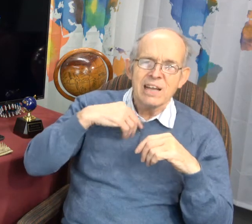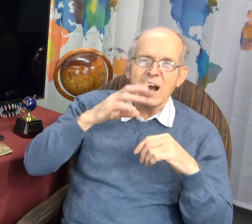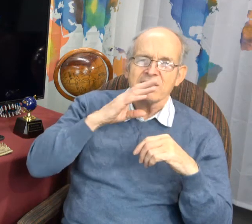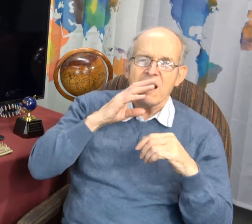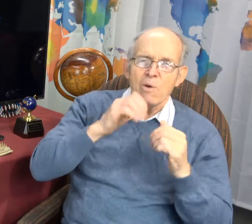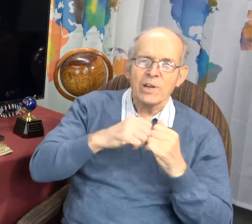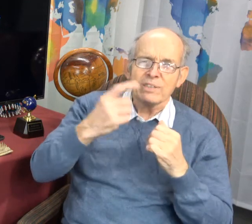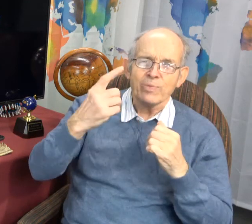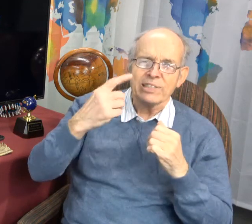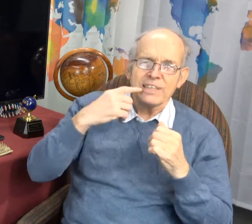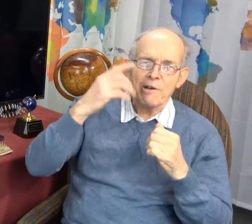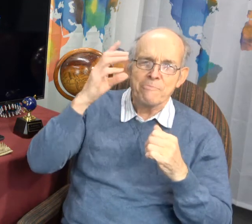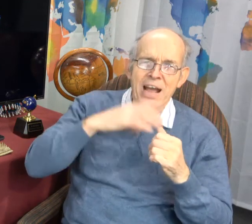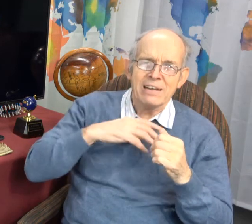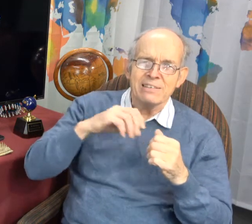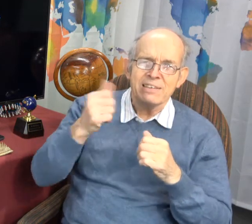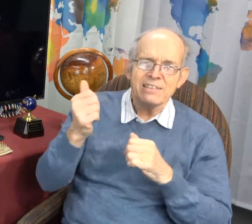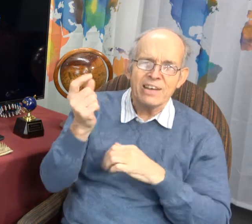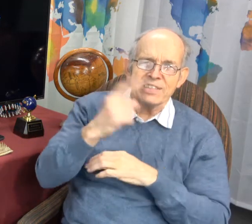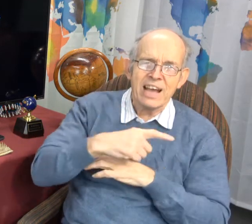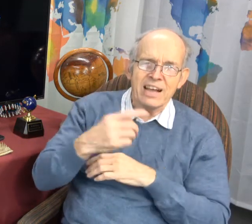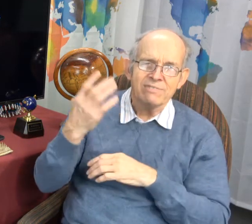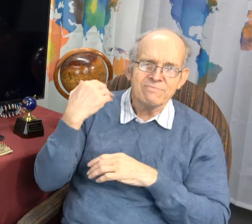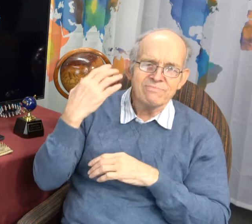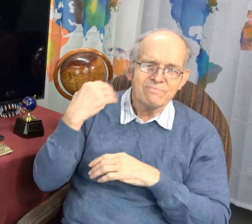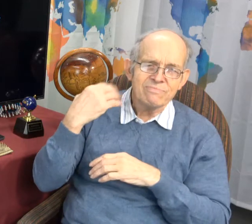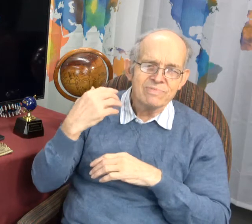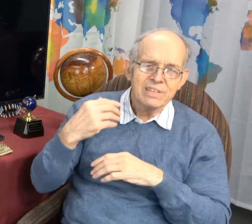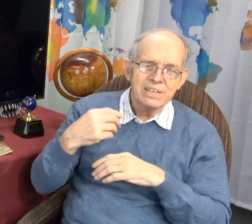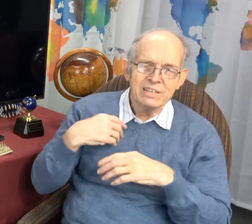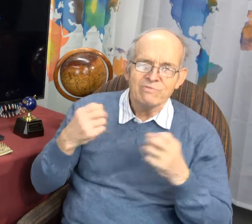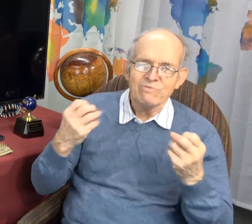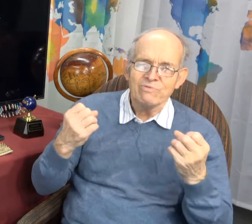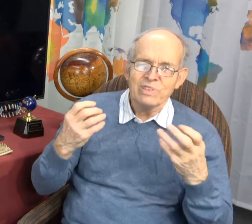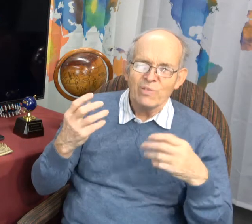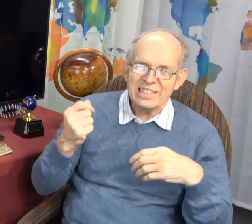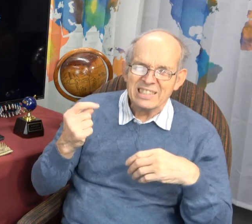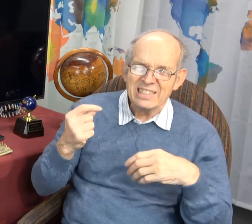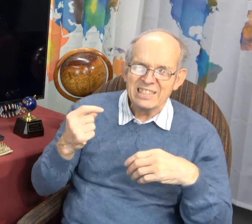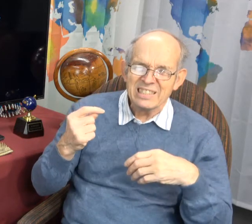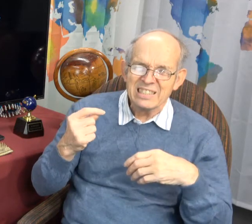I sat with that man the other day. But,